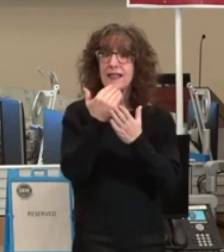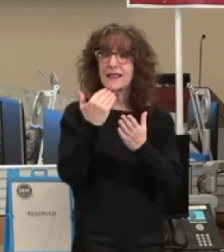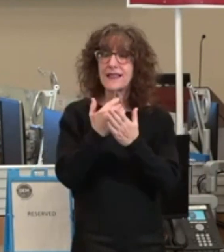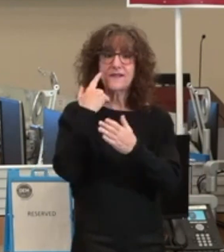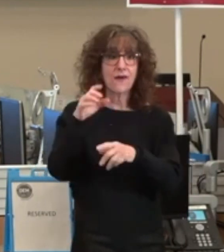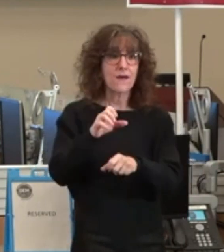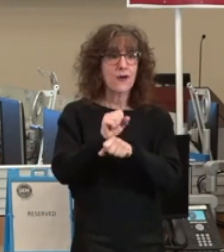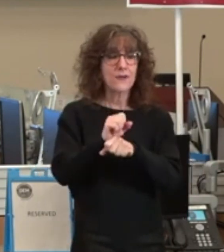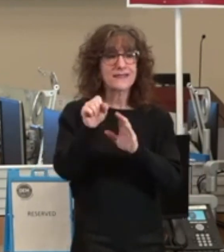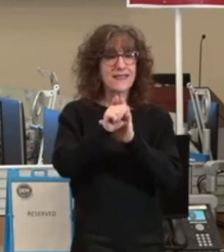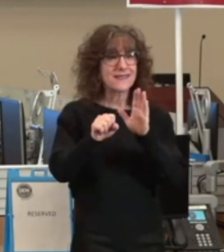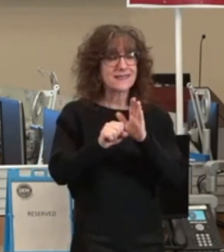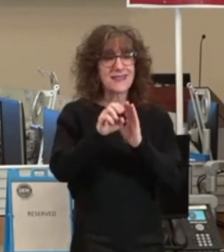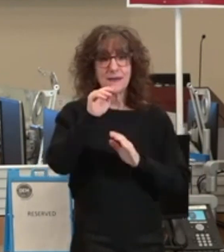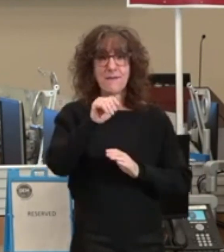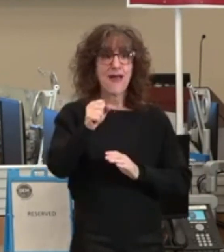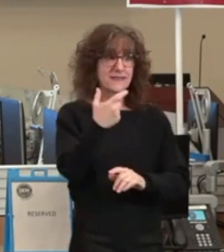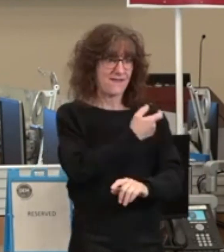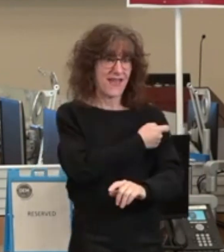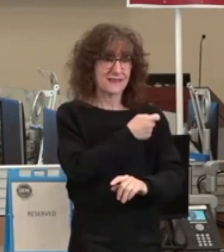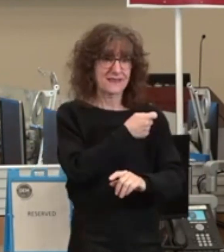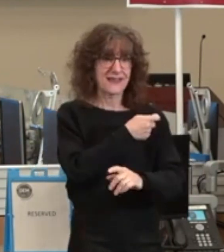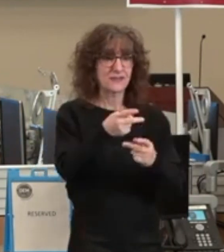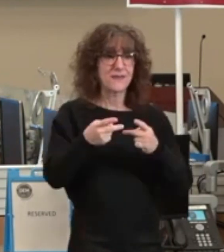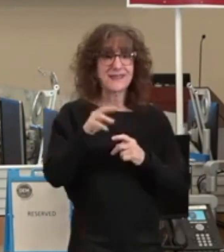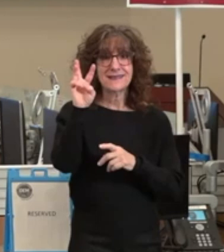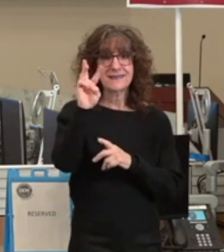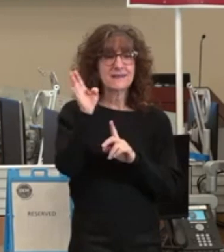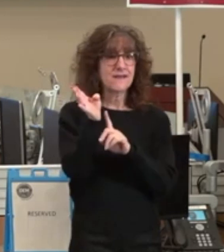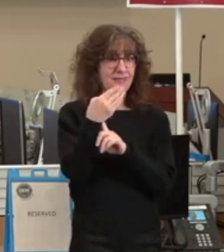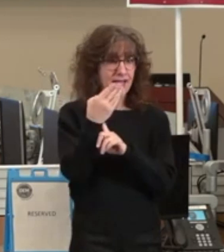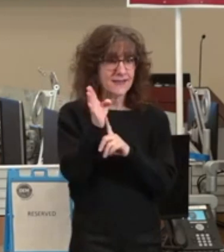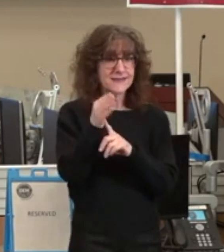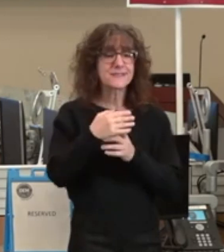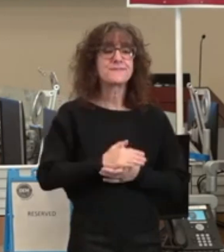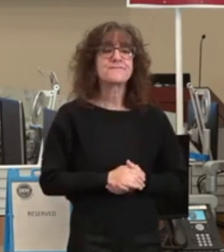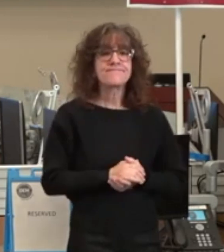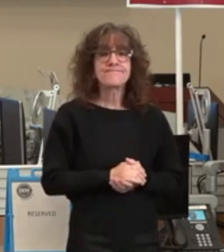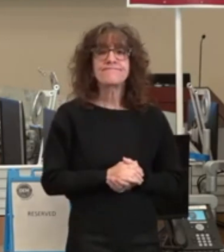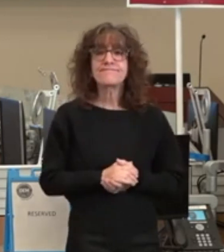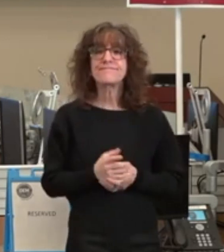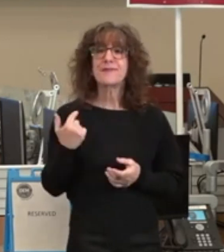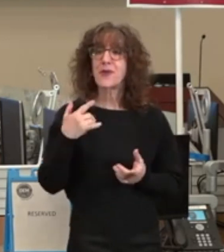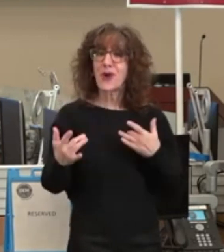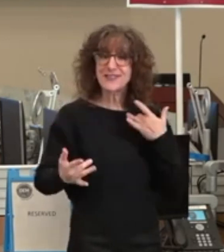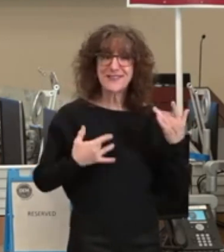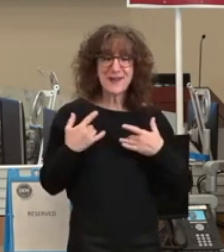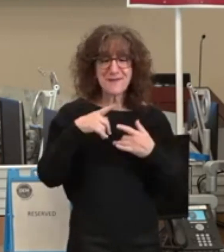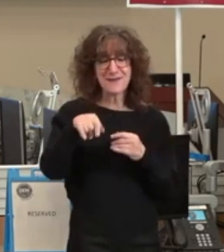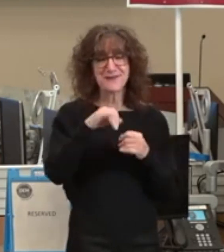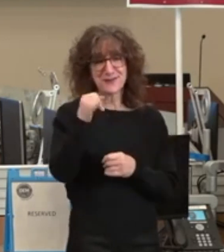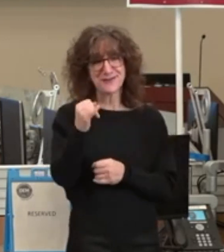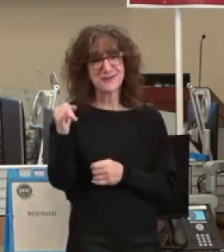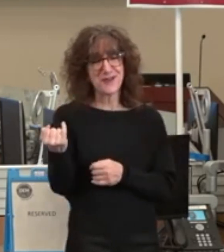get them appointments at the state's mass vaccination site at Six Flags. We're excited about the Johnson &